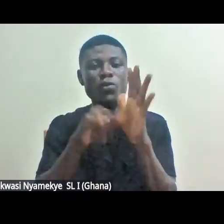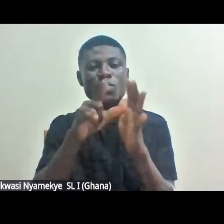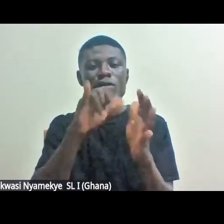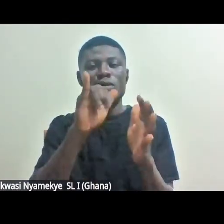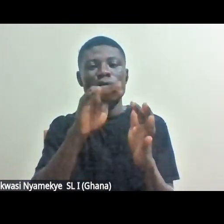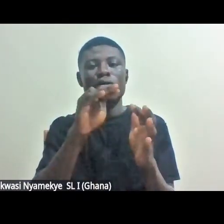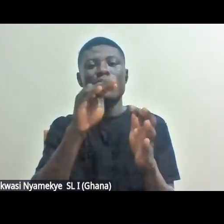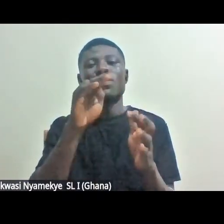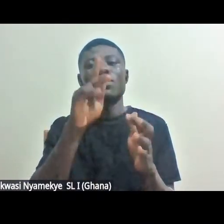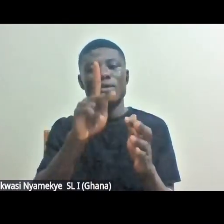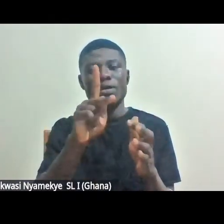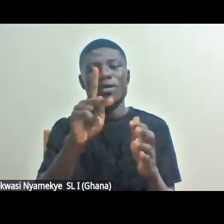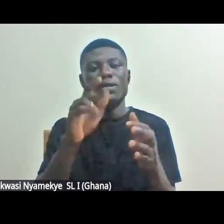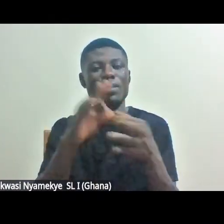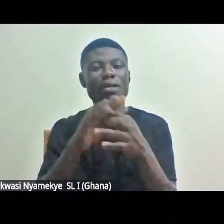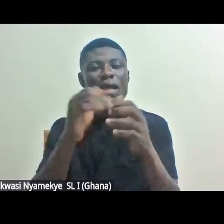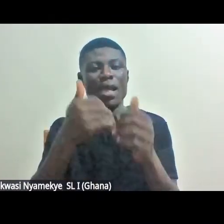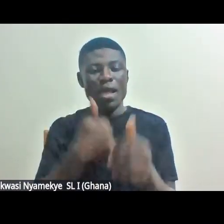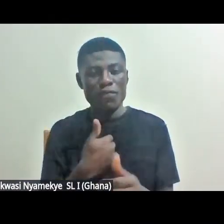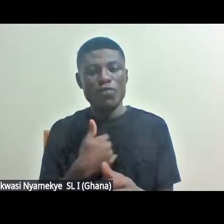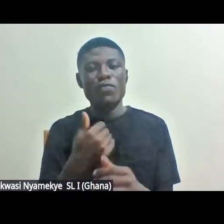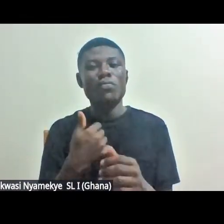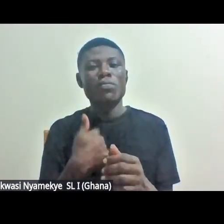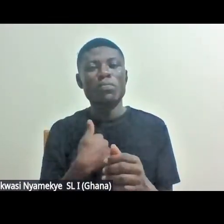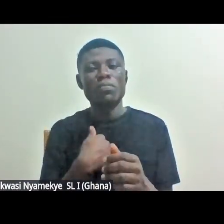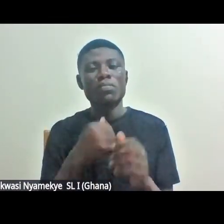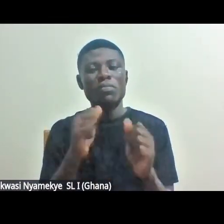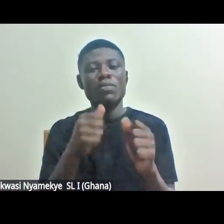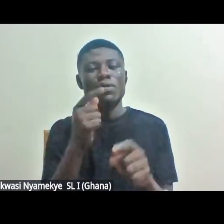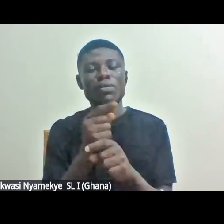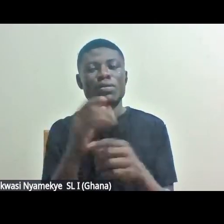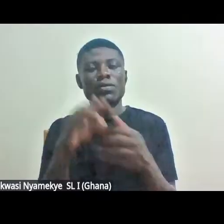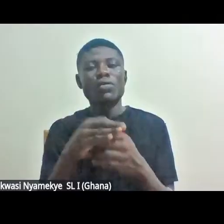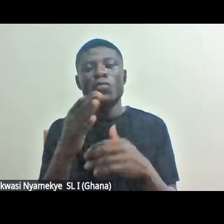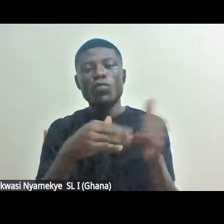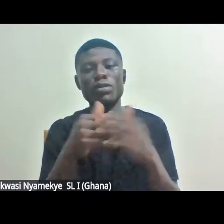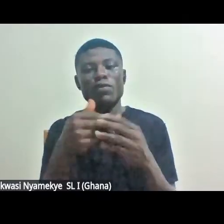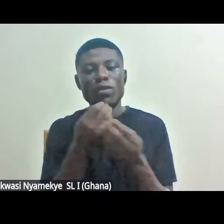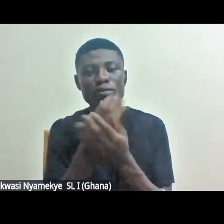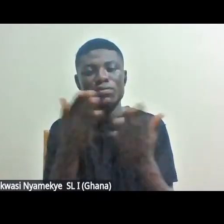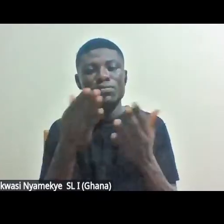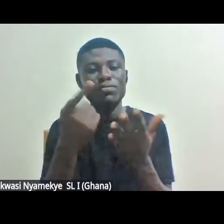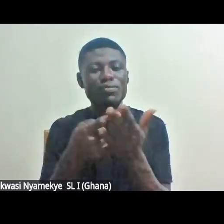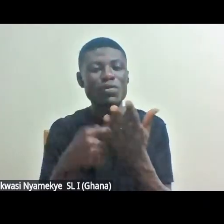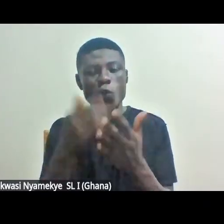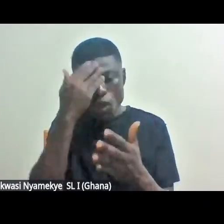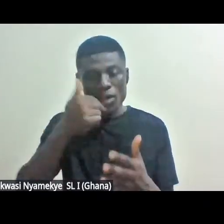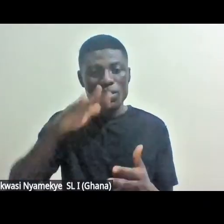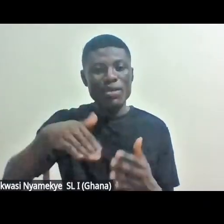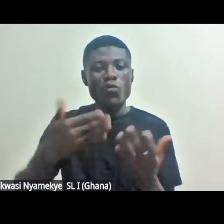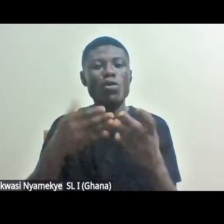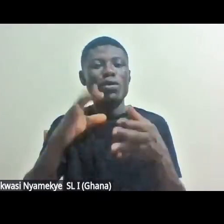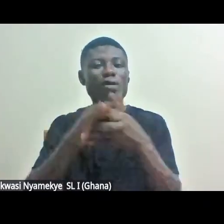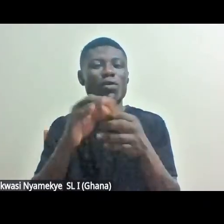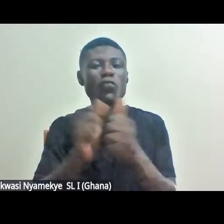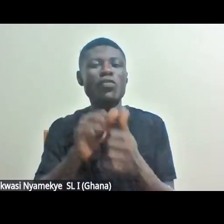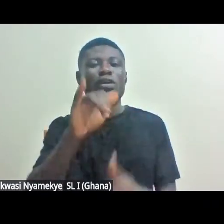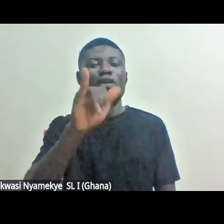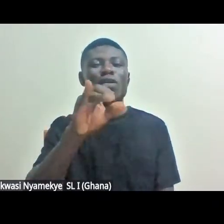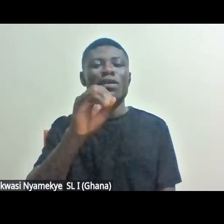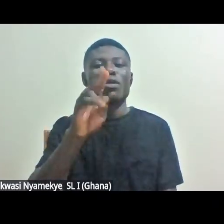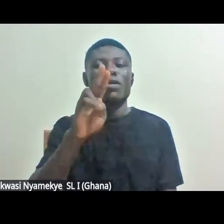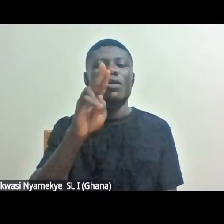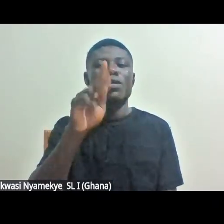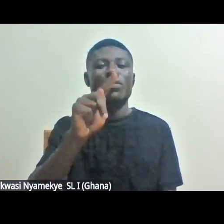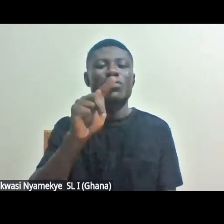connect so that I can just catch up with whatever you have discussed earlier. Thank you. You are welcome. We'll share a recording